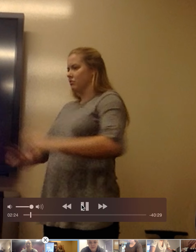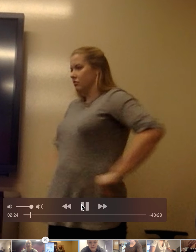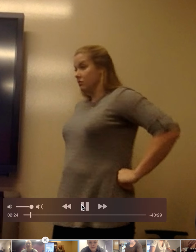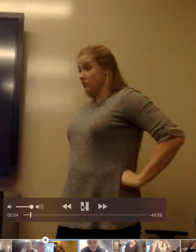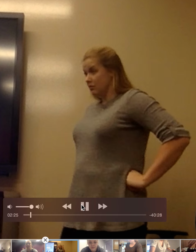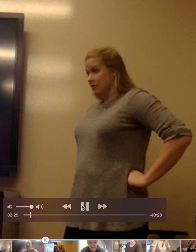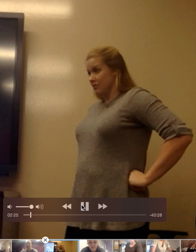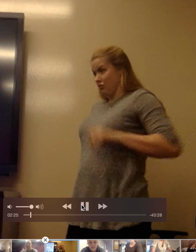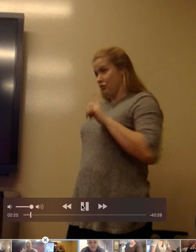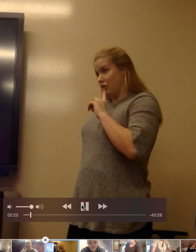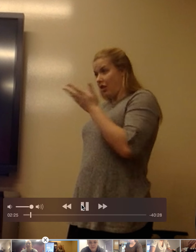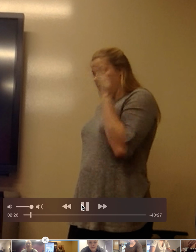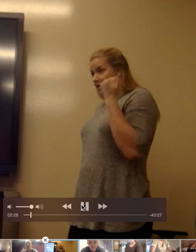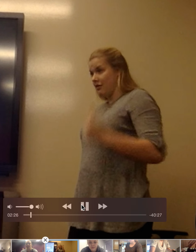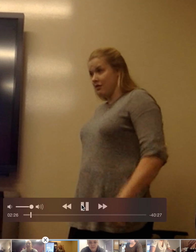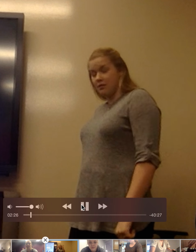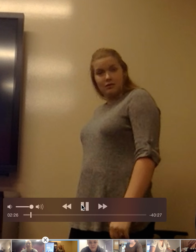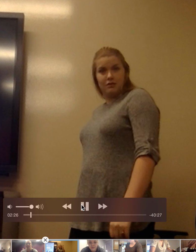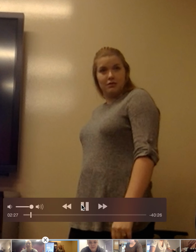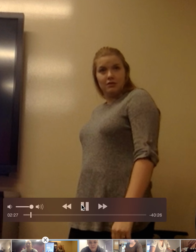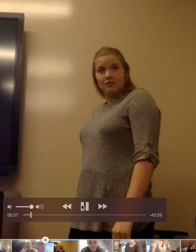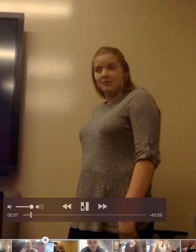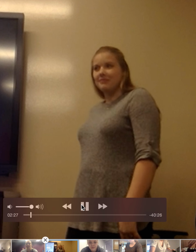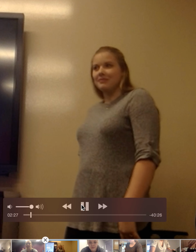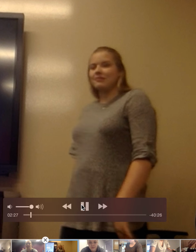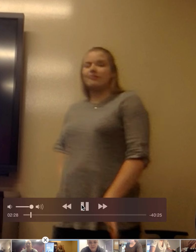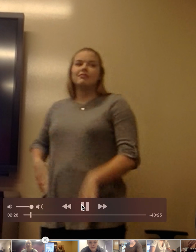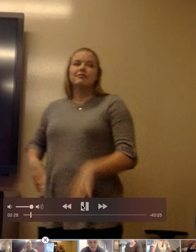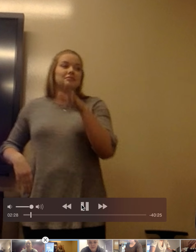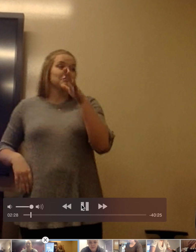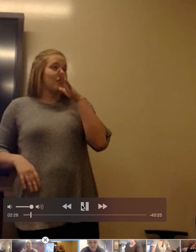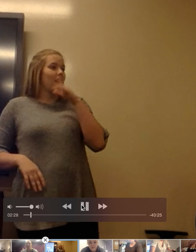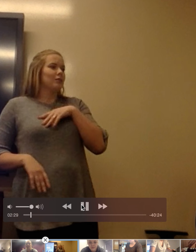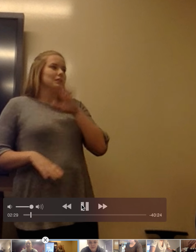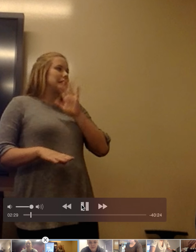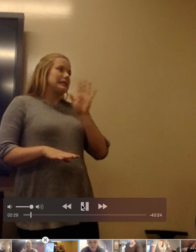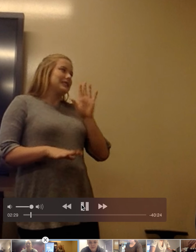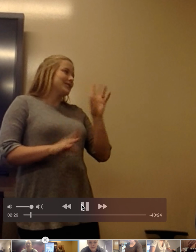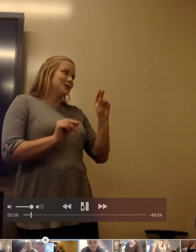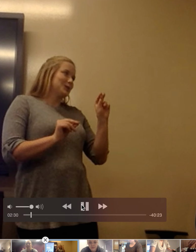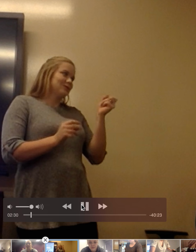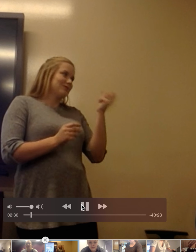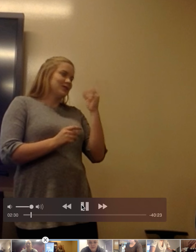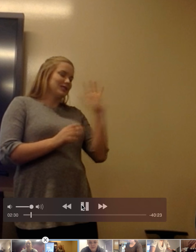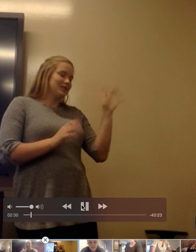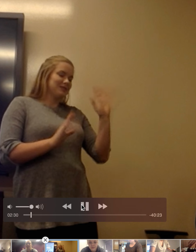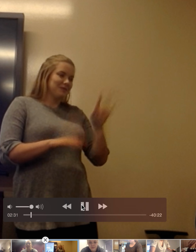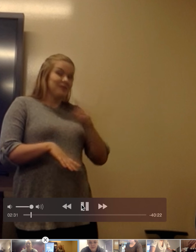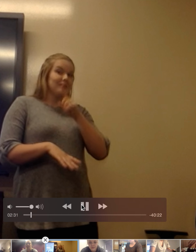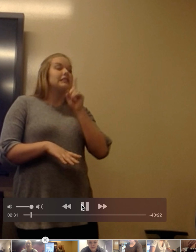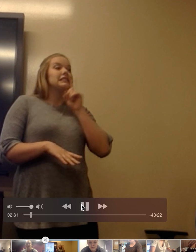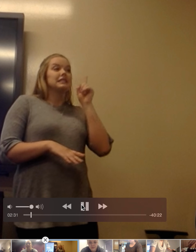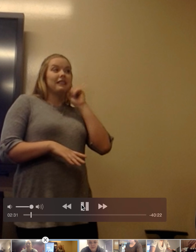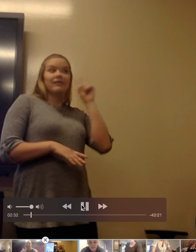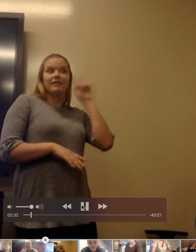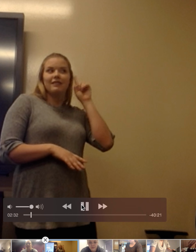two women sitting there. And he looks at them like, really? You didn't answer the door when I knocked?